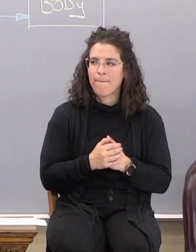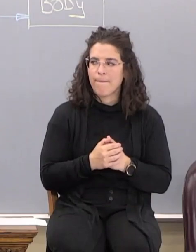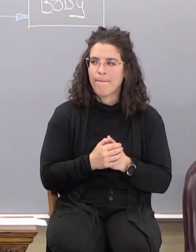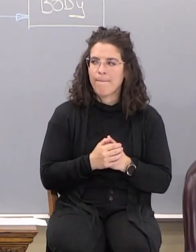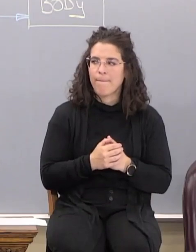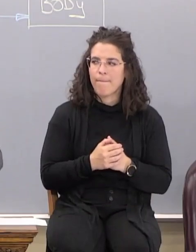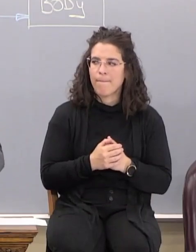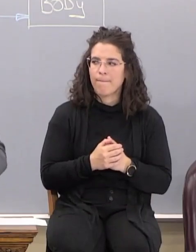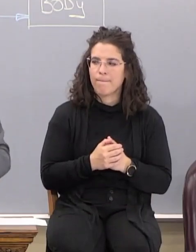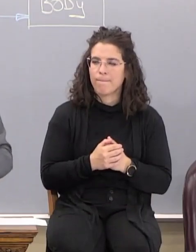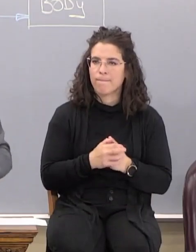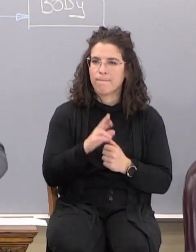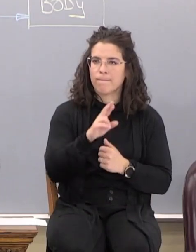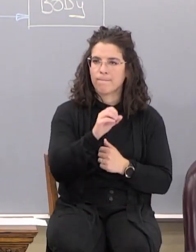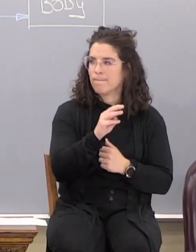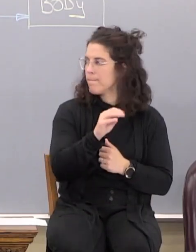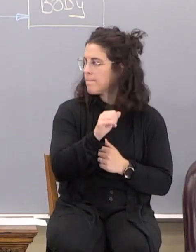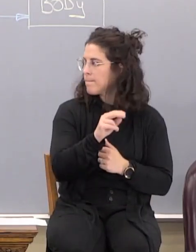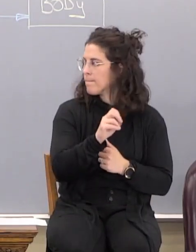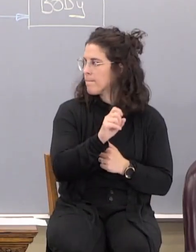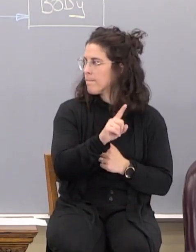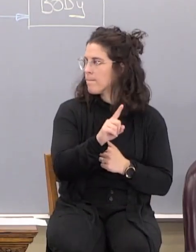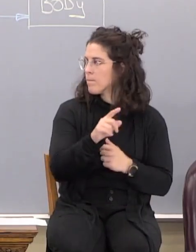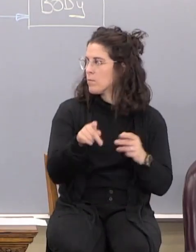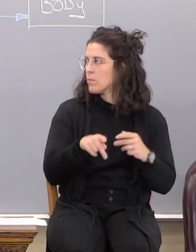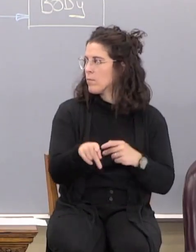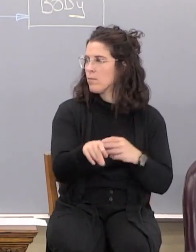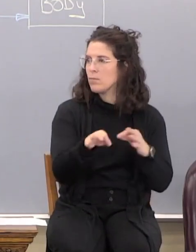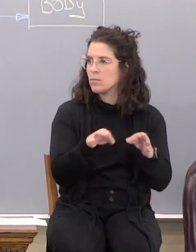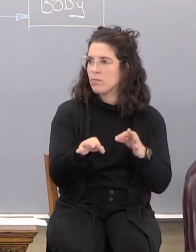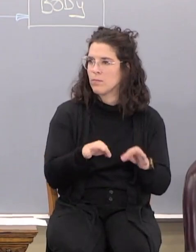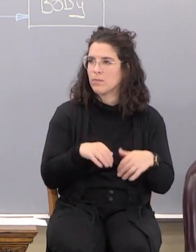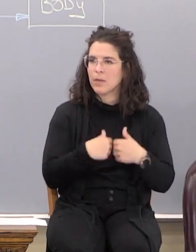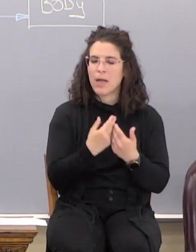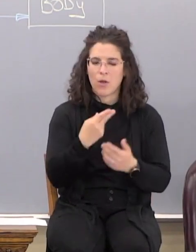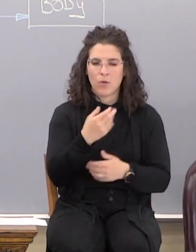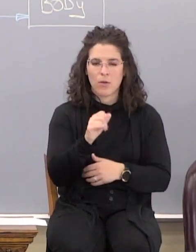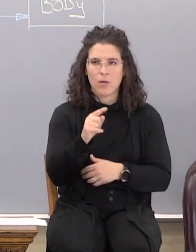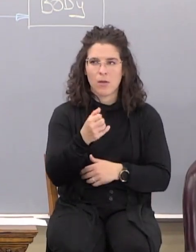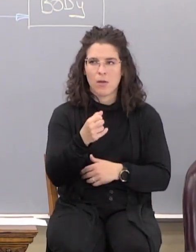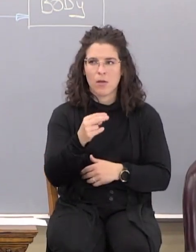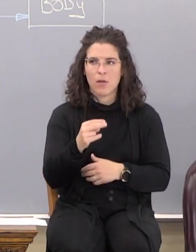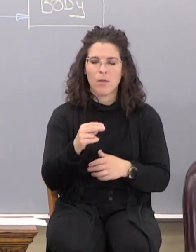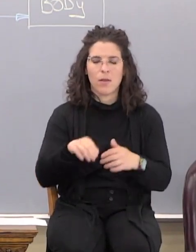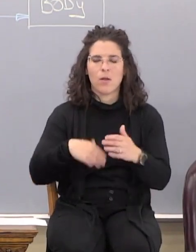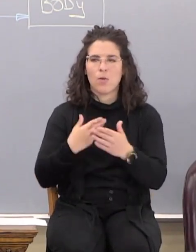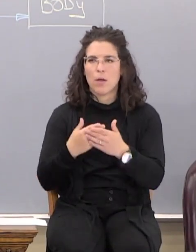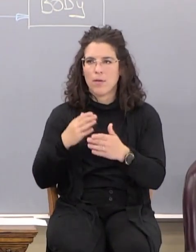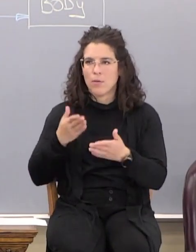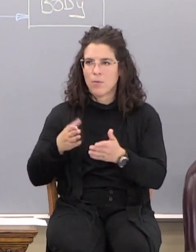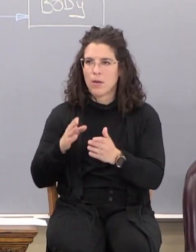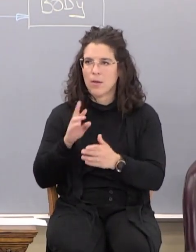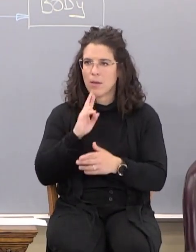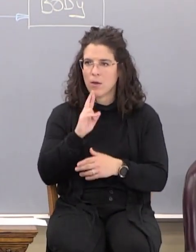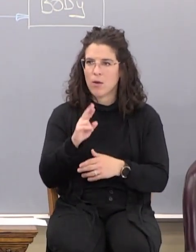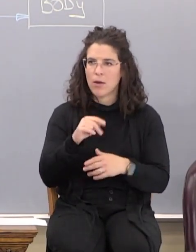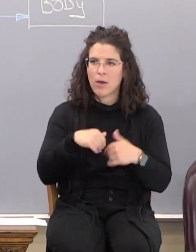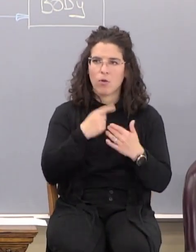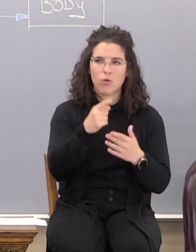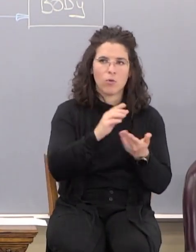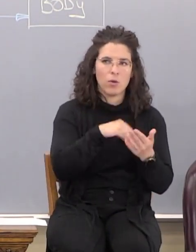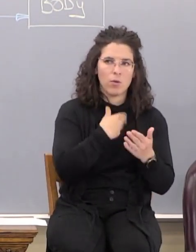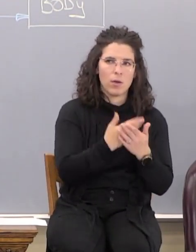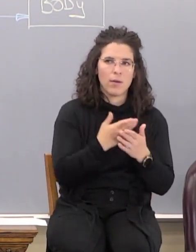1, Paul describes how the heathen got to be the way they are, how you got to be the way you